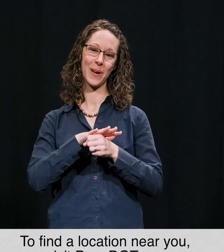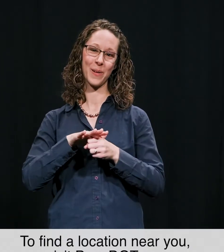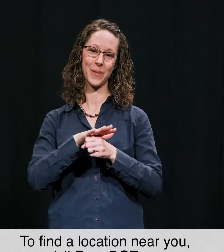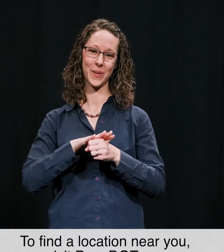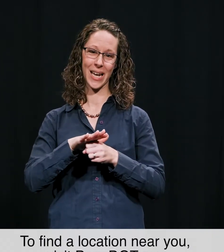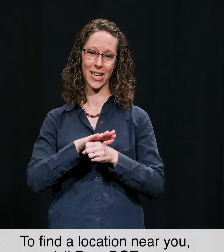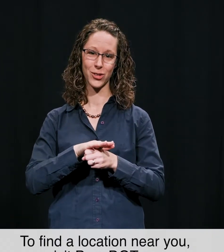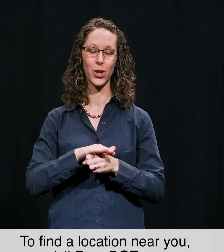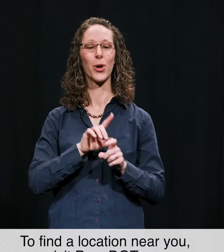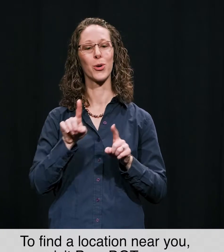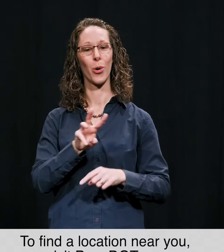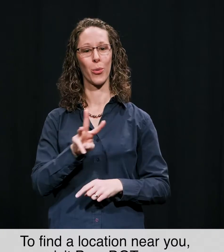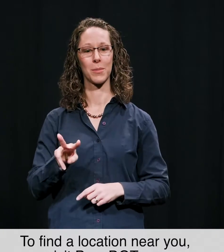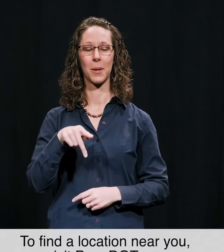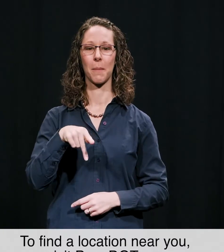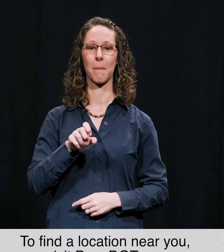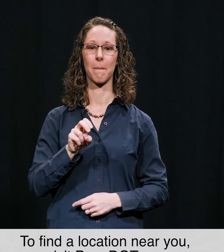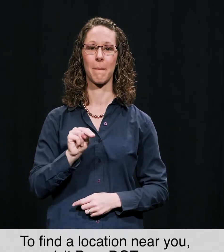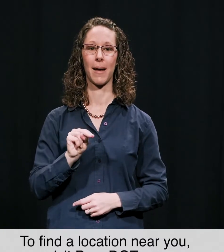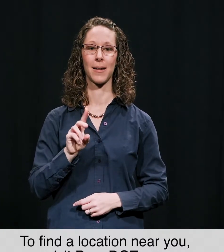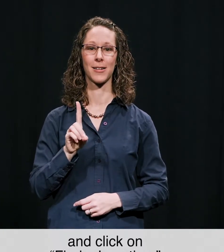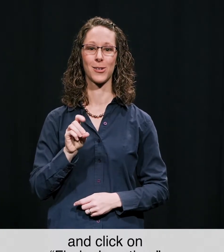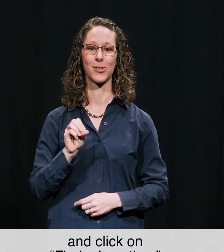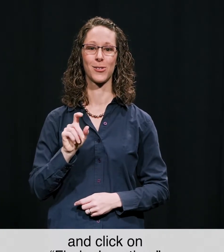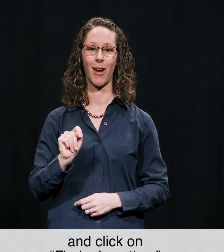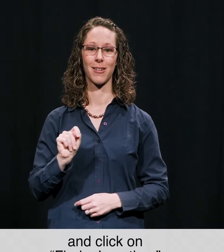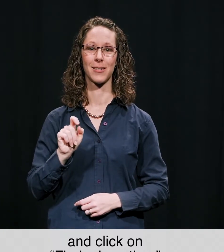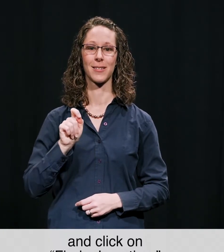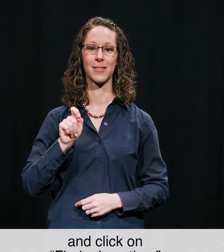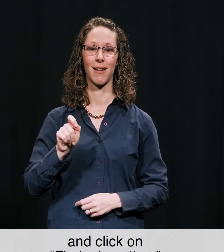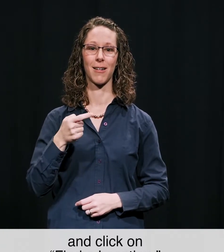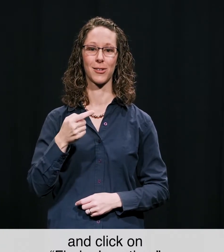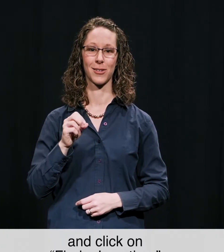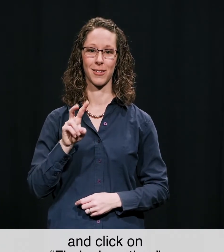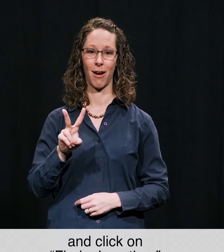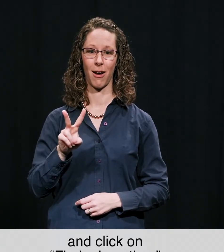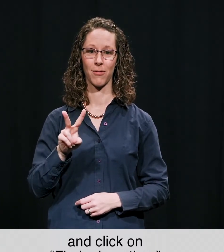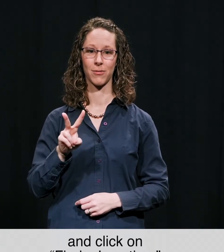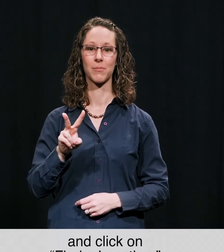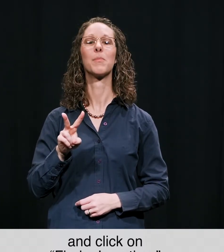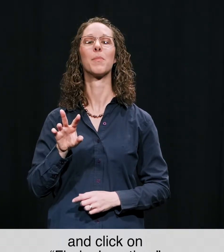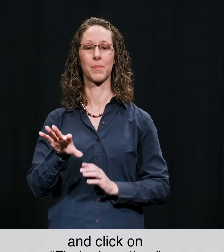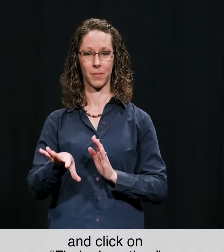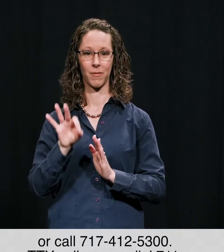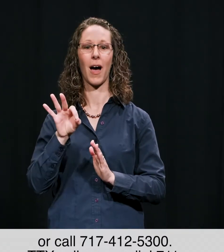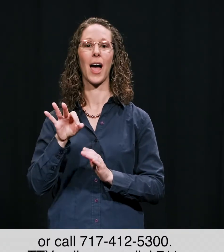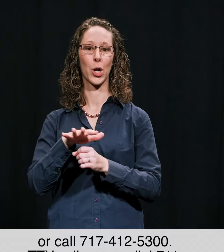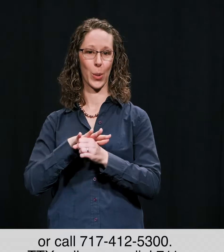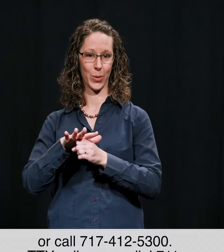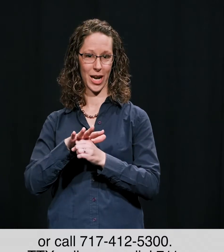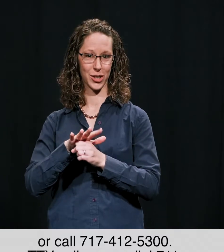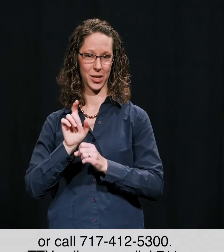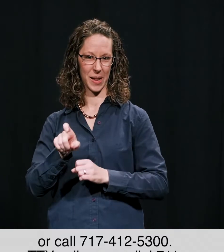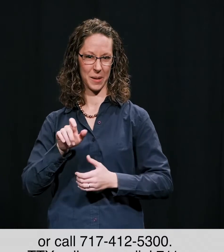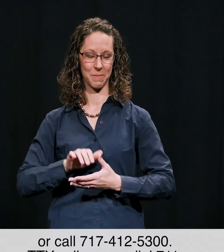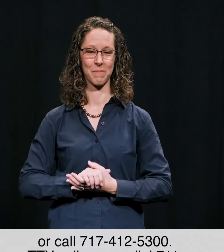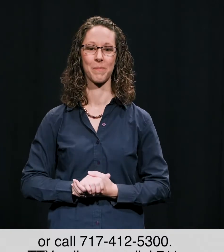visit penndot.gov and click on Find a Location, or call